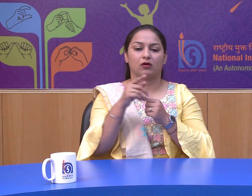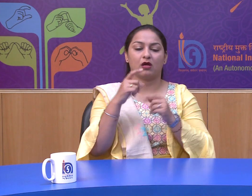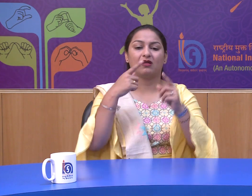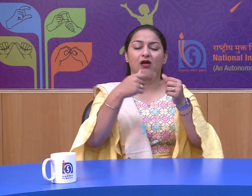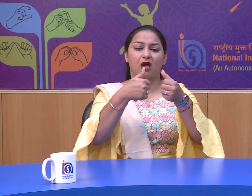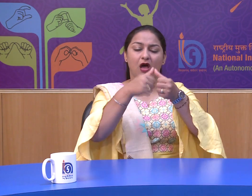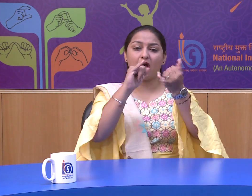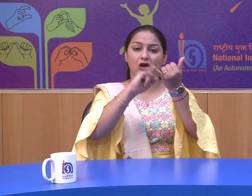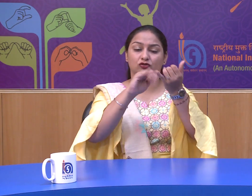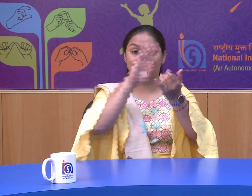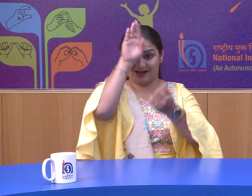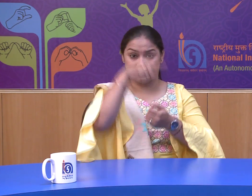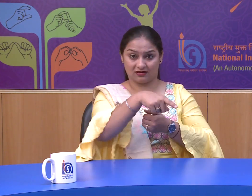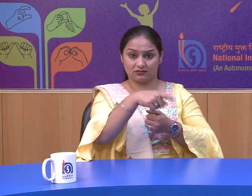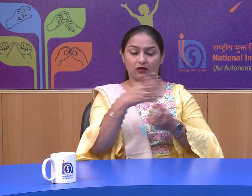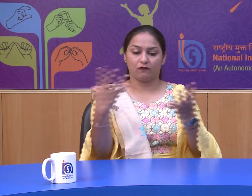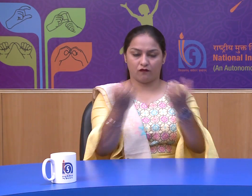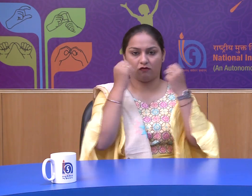Ashokan Edicts,